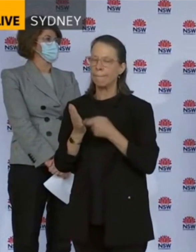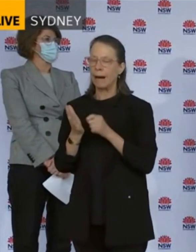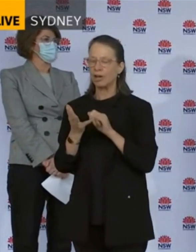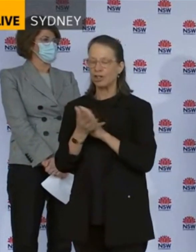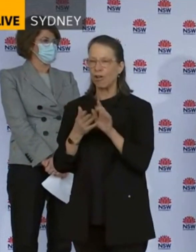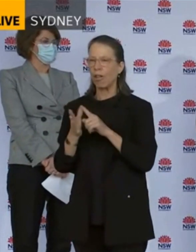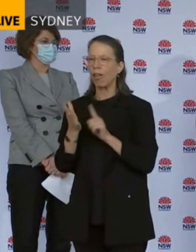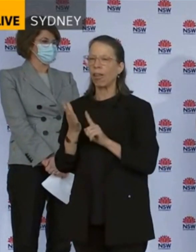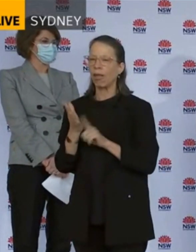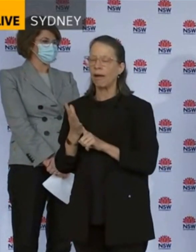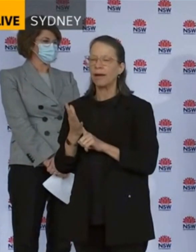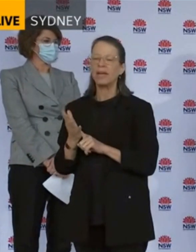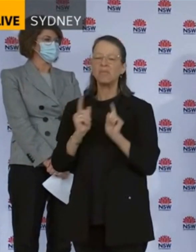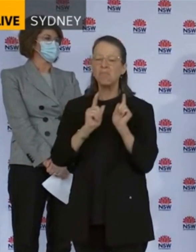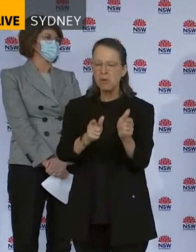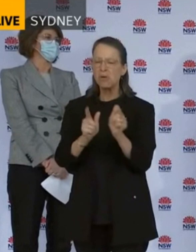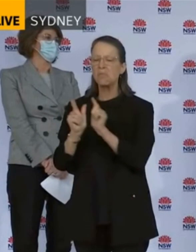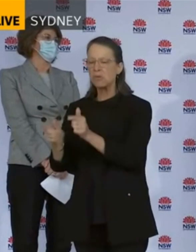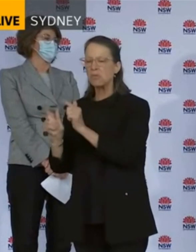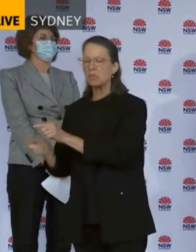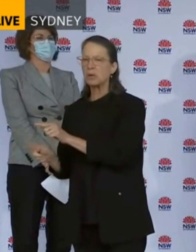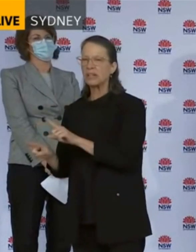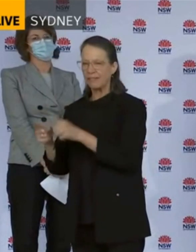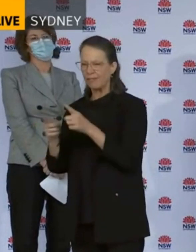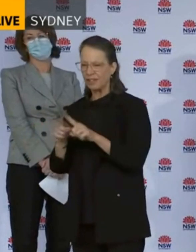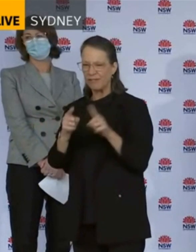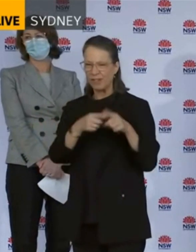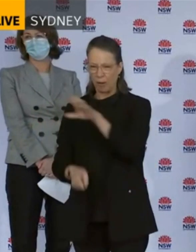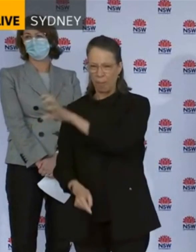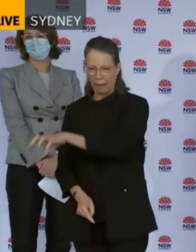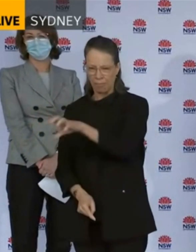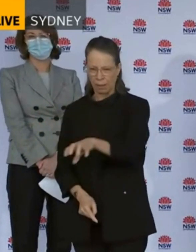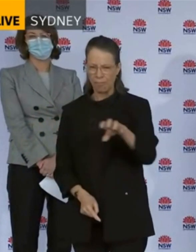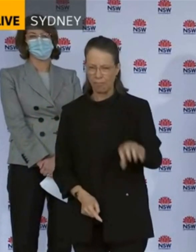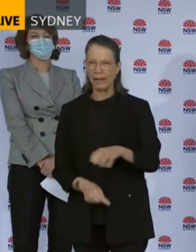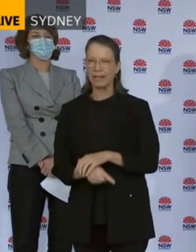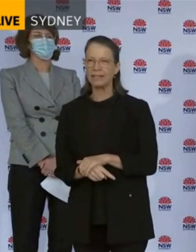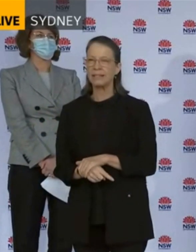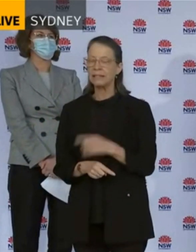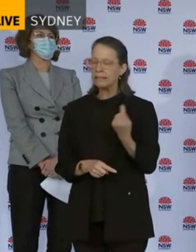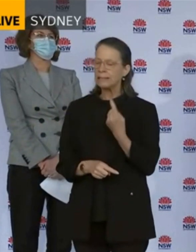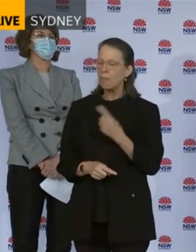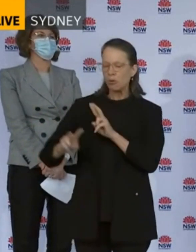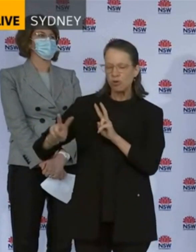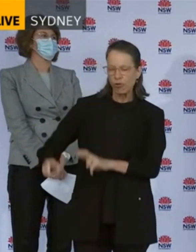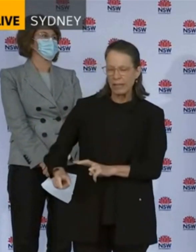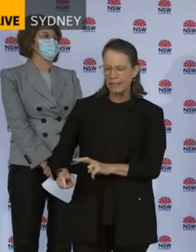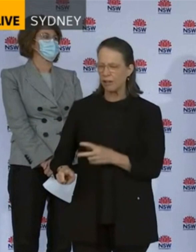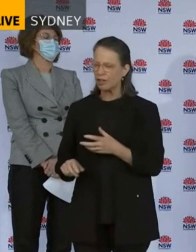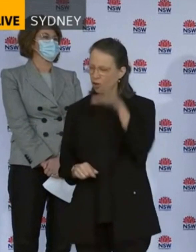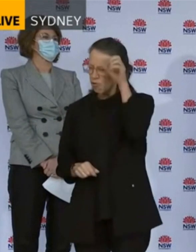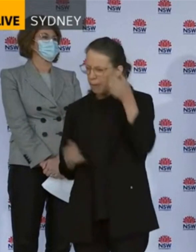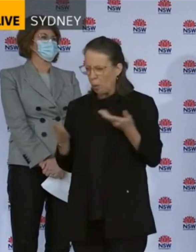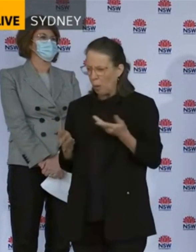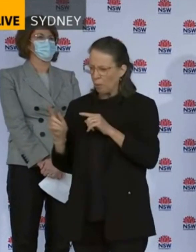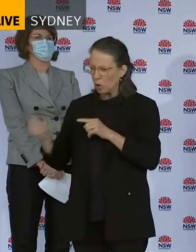to assess the nature of that contact and triangulating that with other people's recollections, and that was the basis of